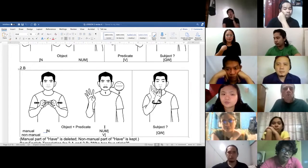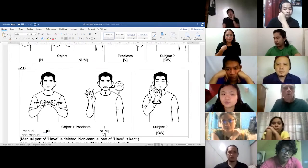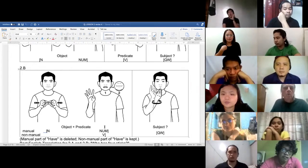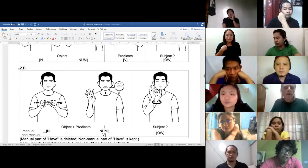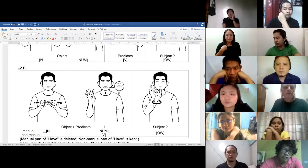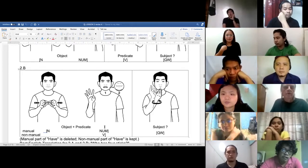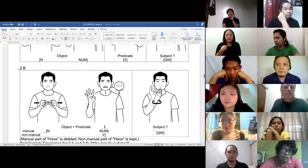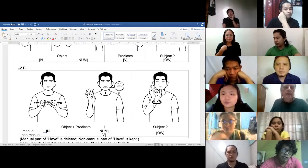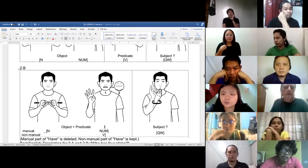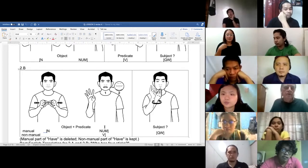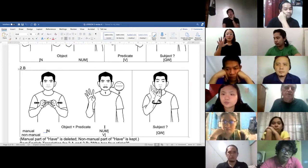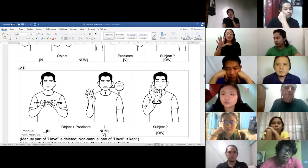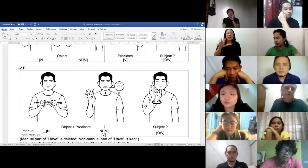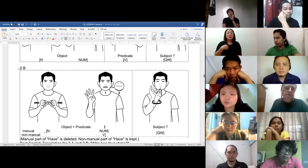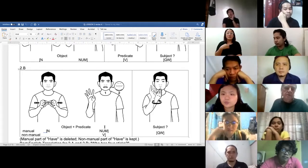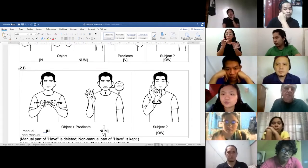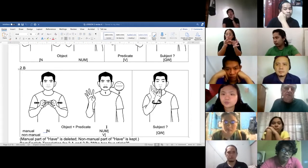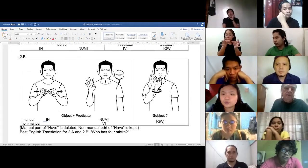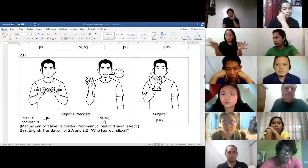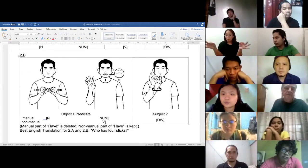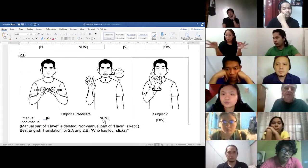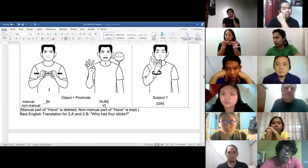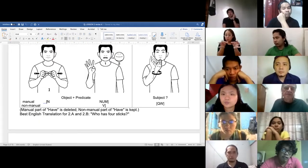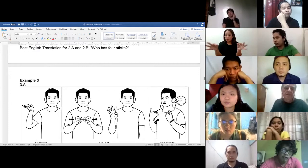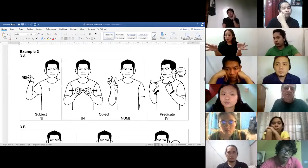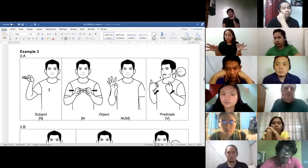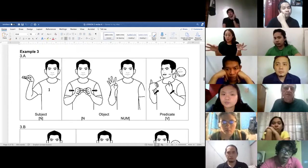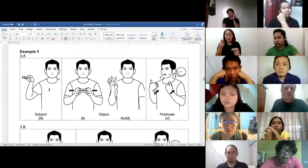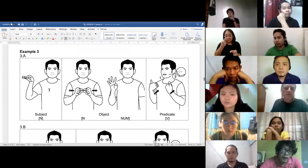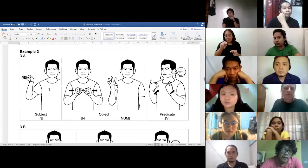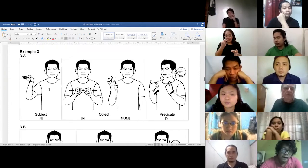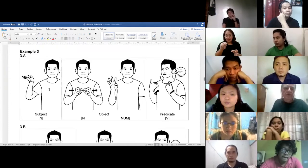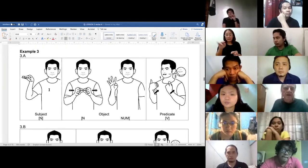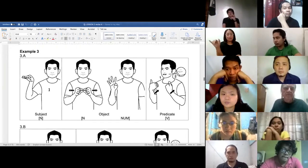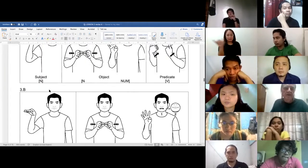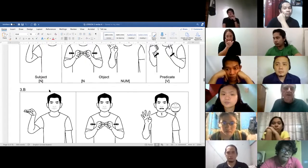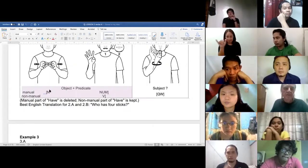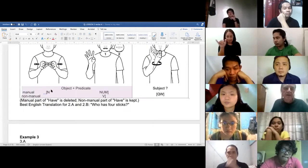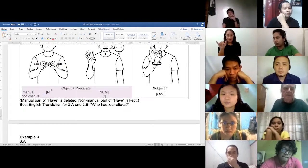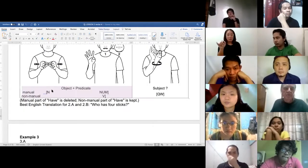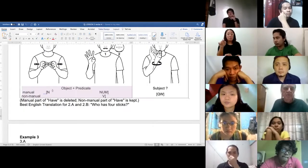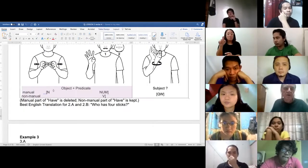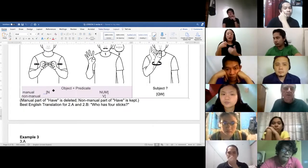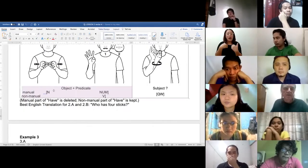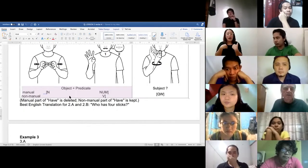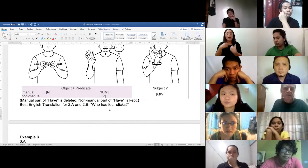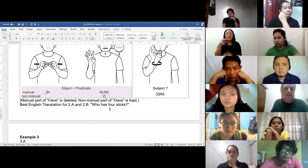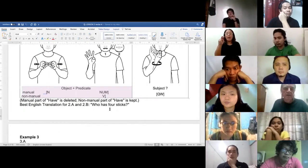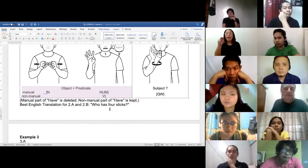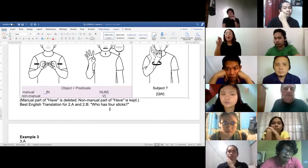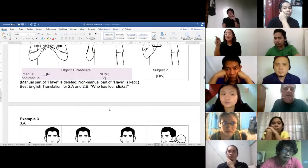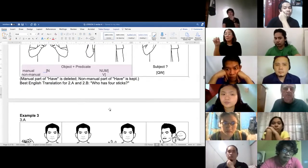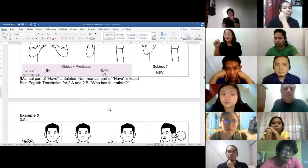Well, the grammatical structure needs to be similar. So you need to have a non-manual part and a manual part.